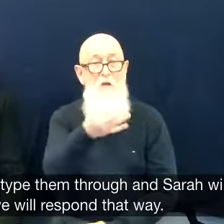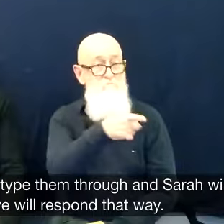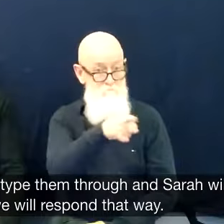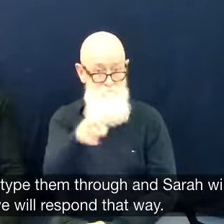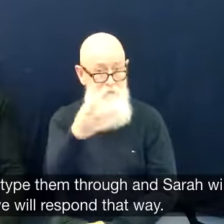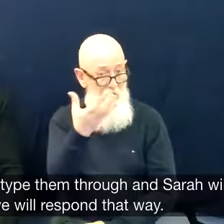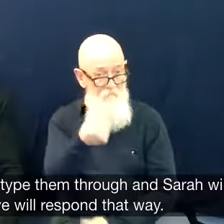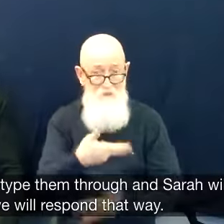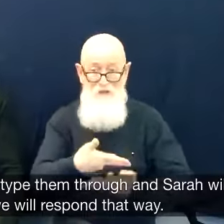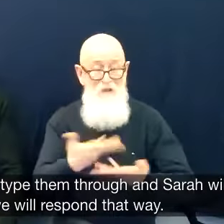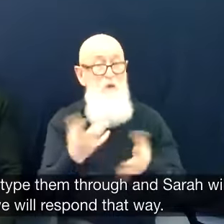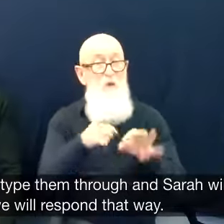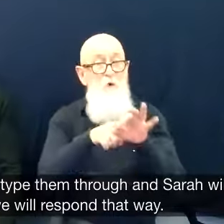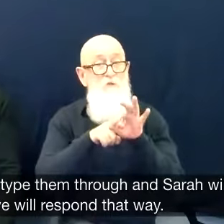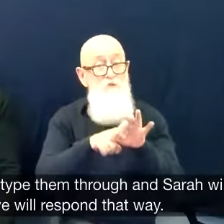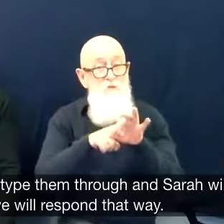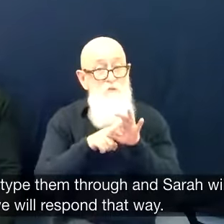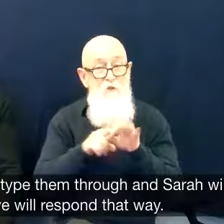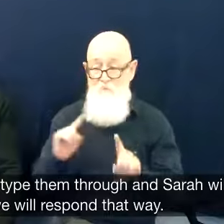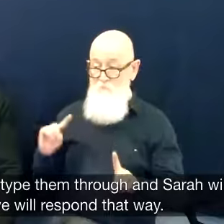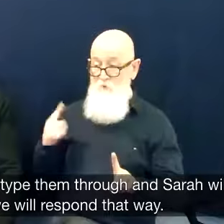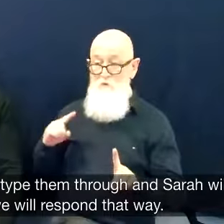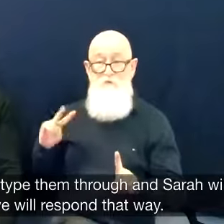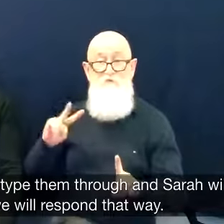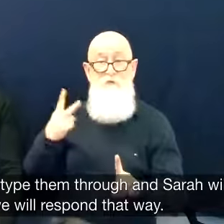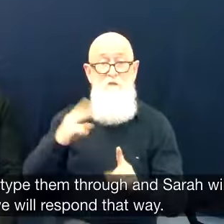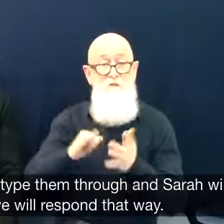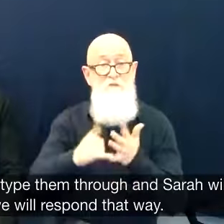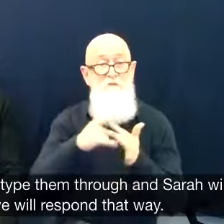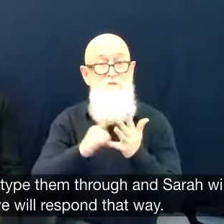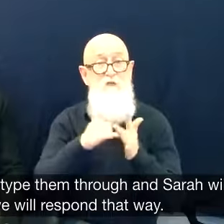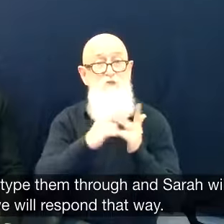any questions about the first 2 sessions we've had.